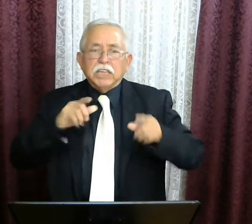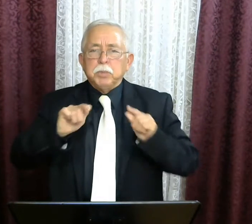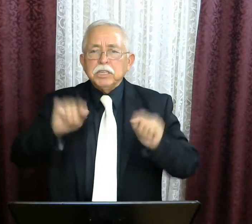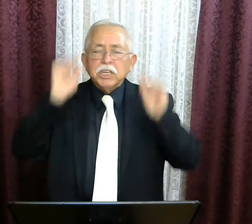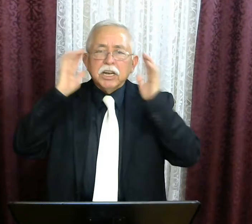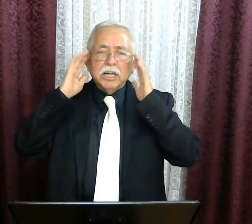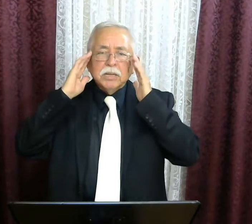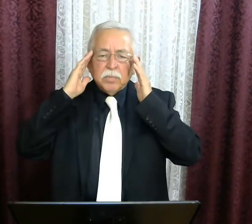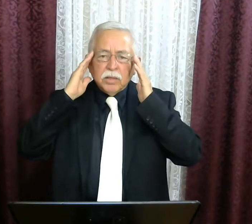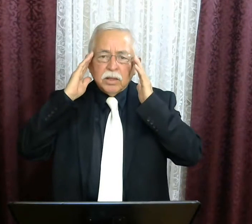especially